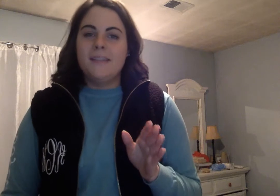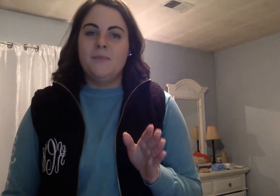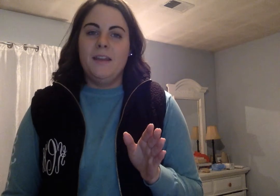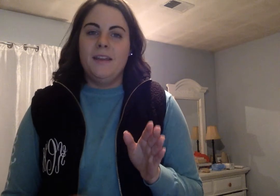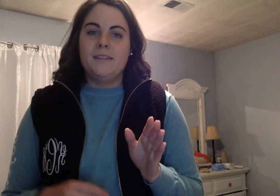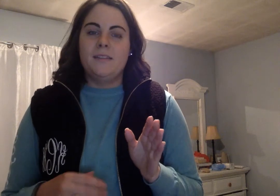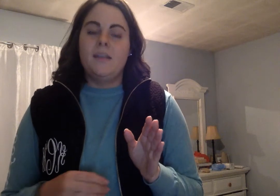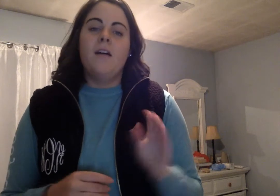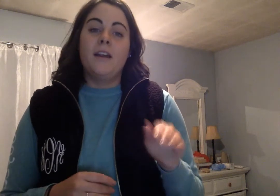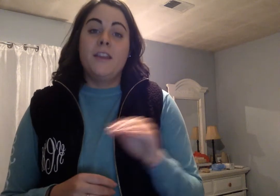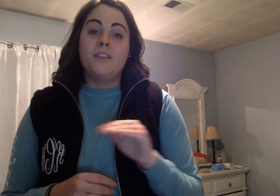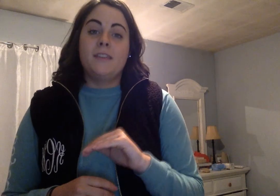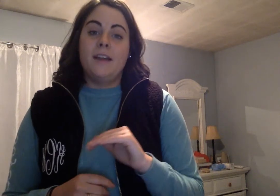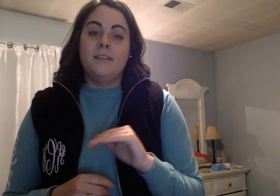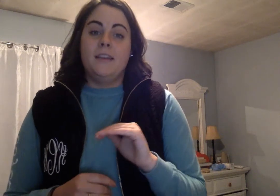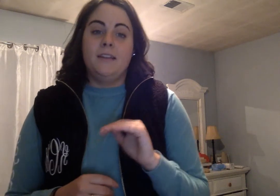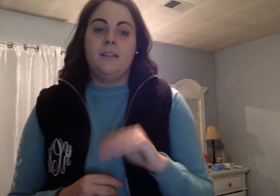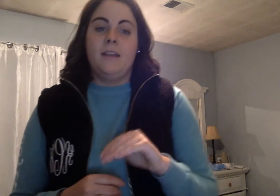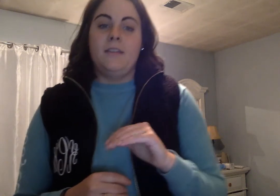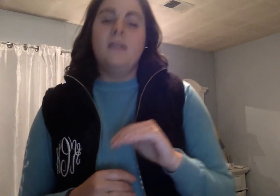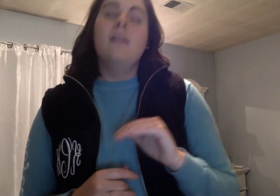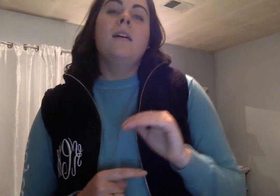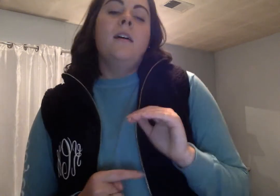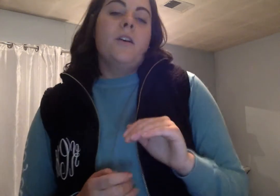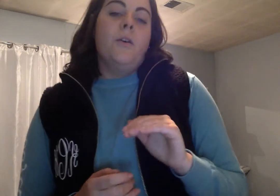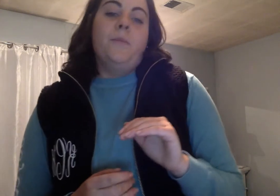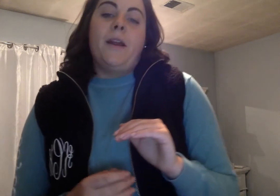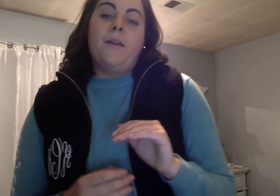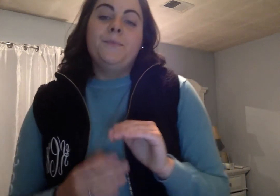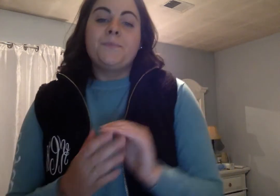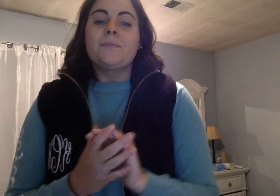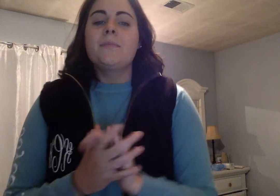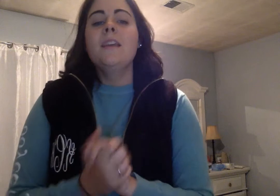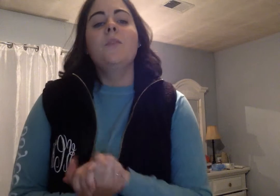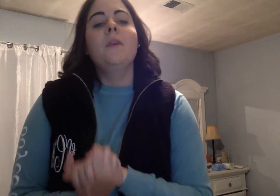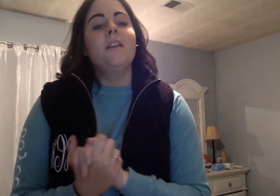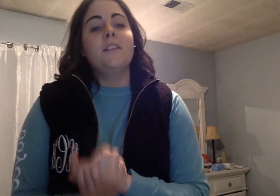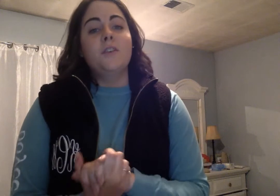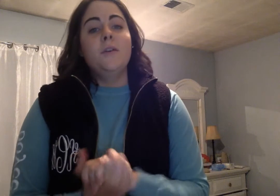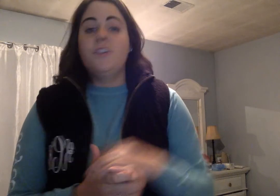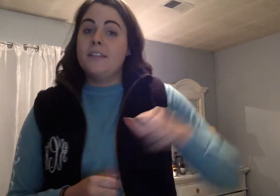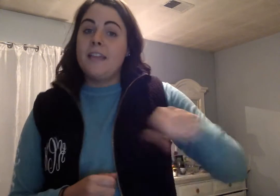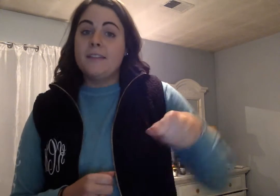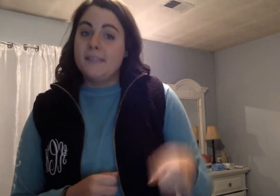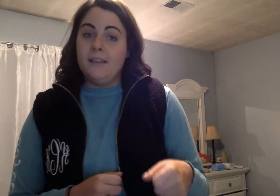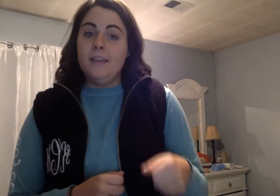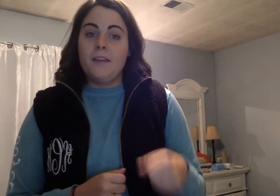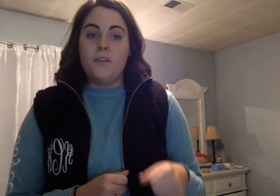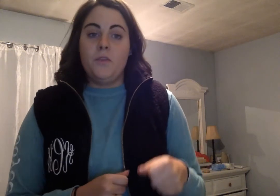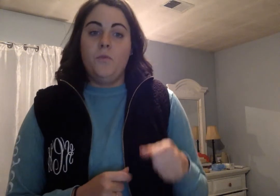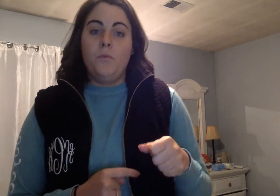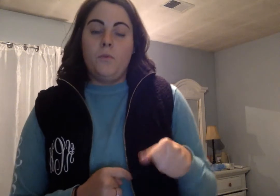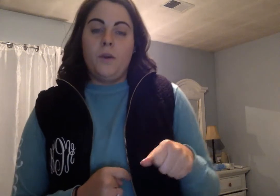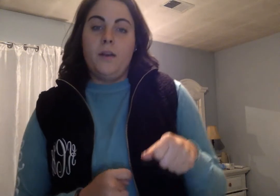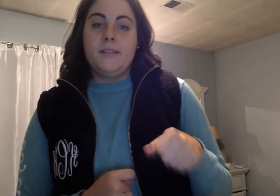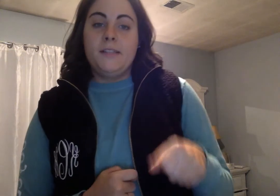6 minutes on each side to get it to that golden brown. And then what you're going to do is you're going to take the skillet that you were